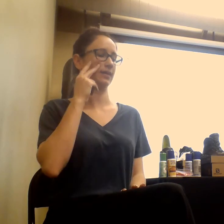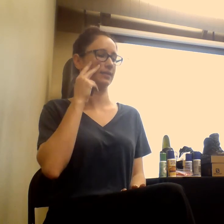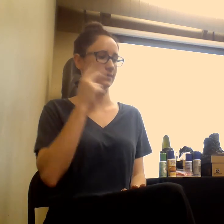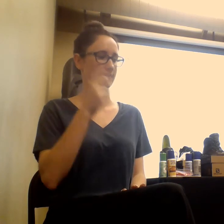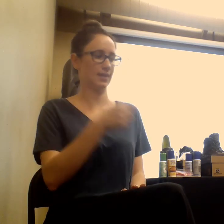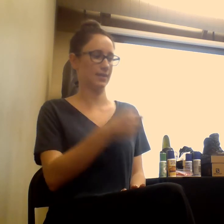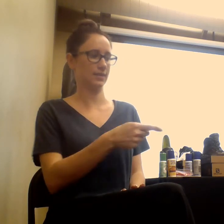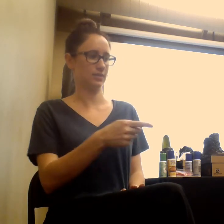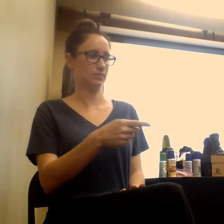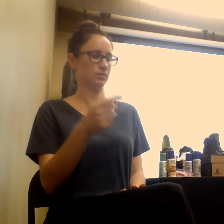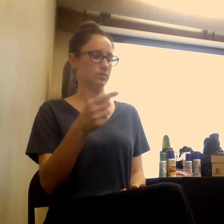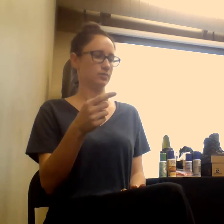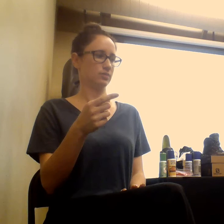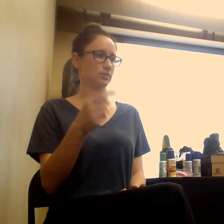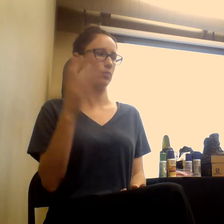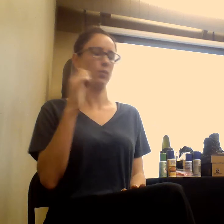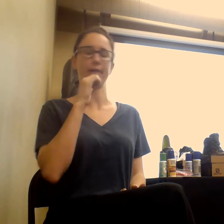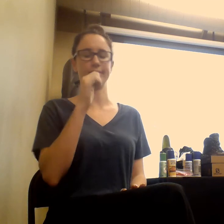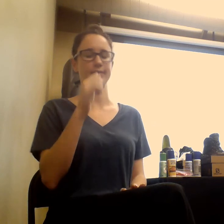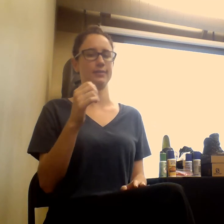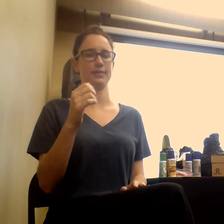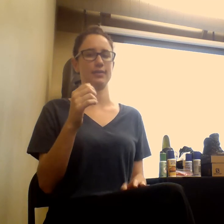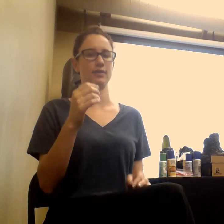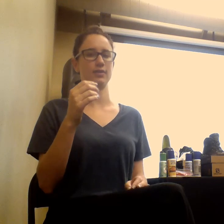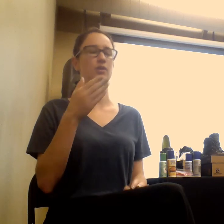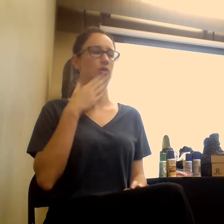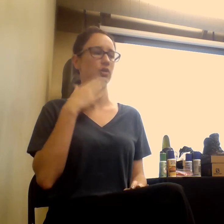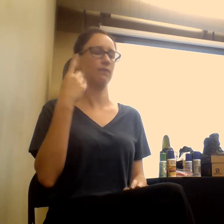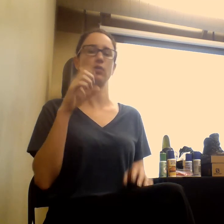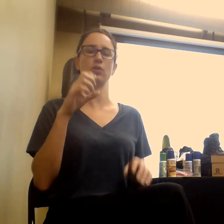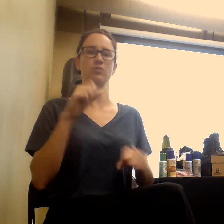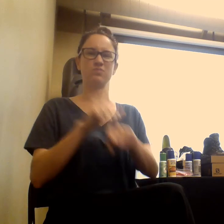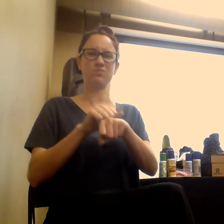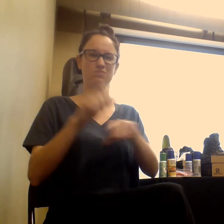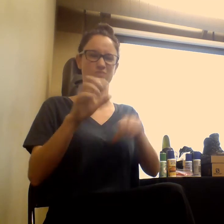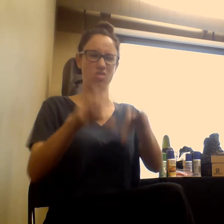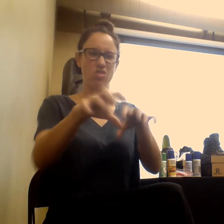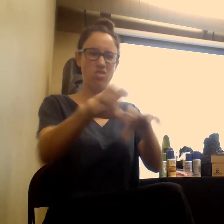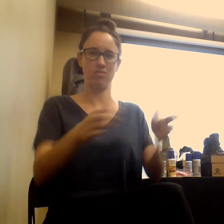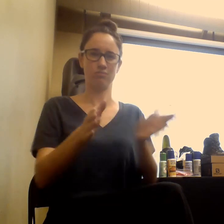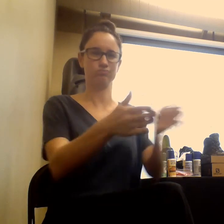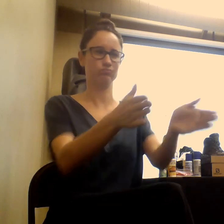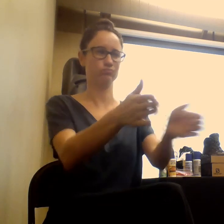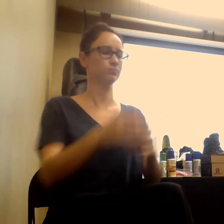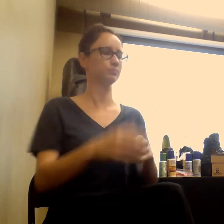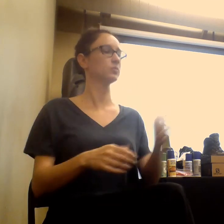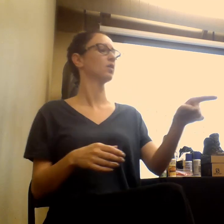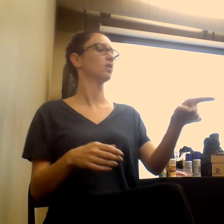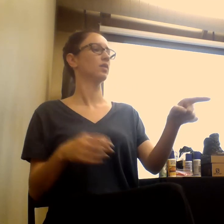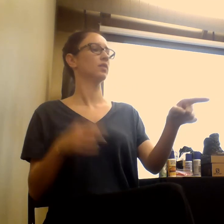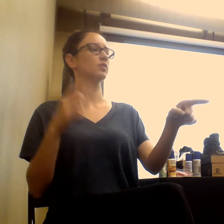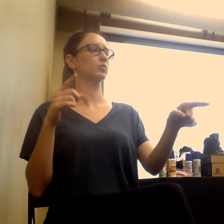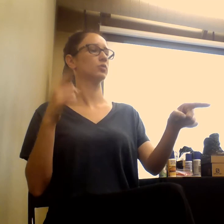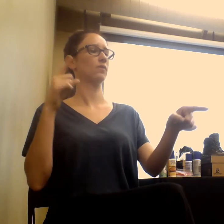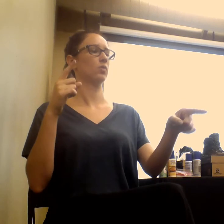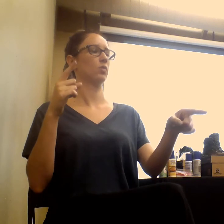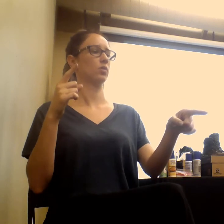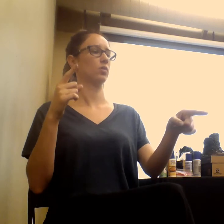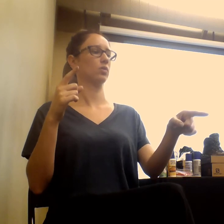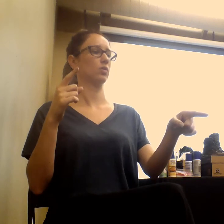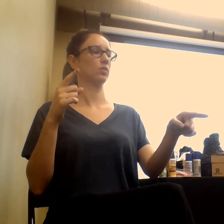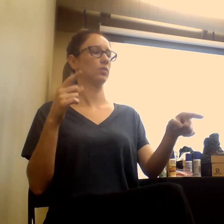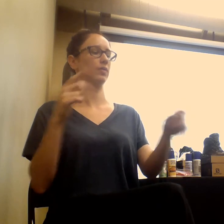terrain. So this one is a high instep, and this one you said was called, That's the heel lock. heel lock. Heel lock, yeah. And you can go up